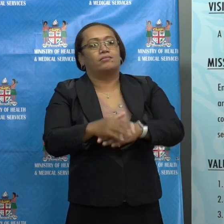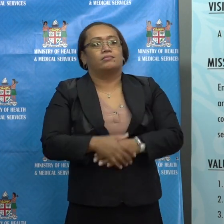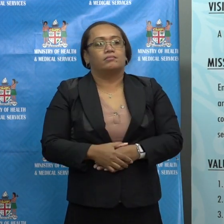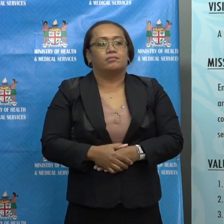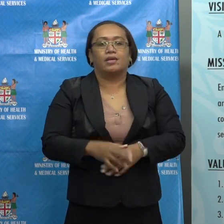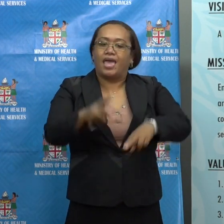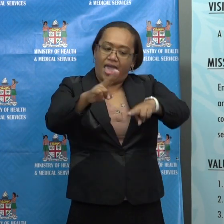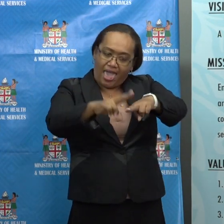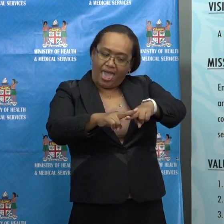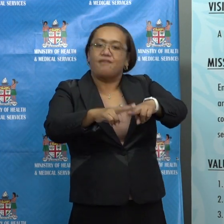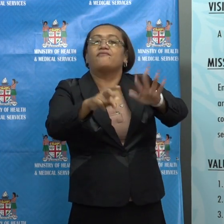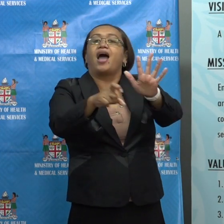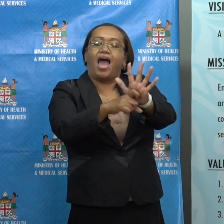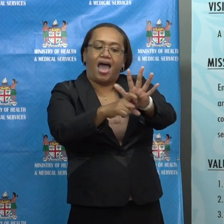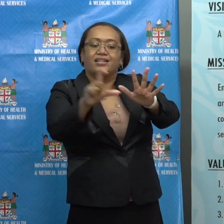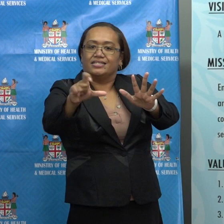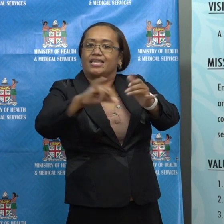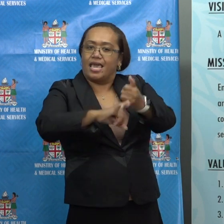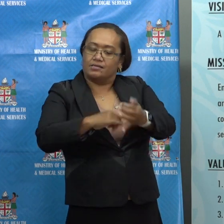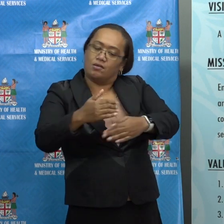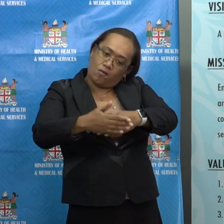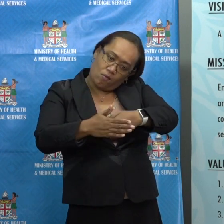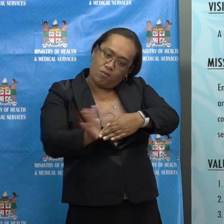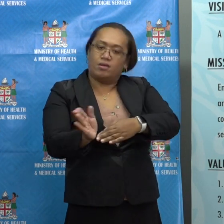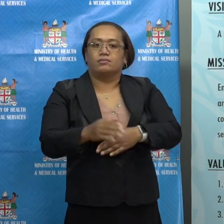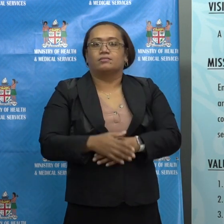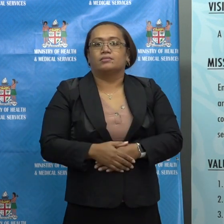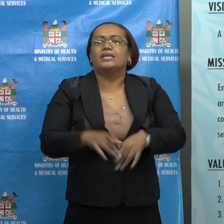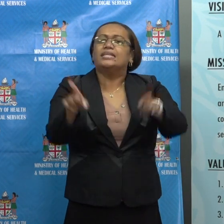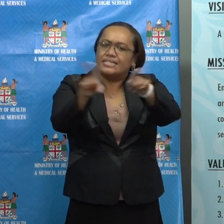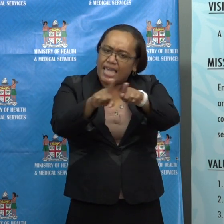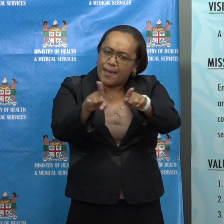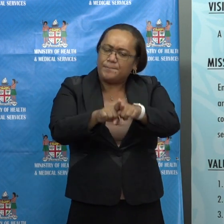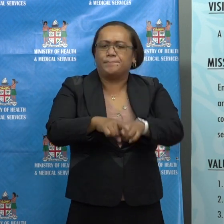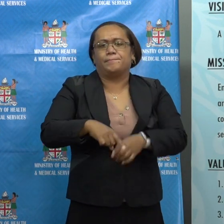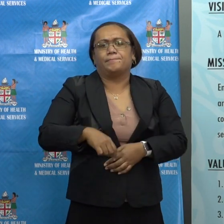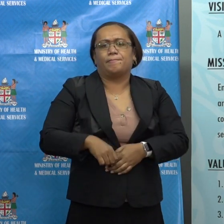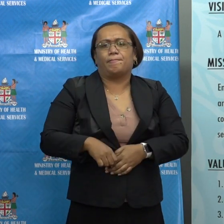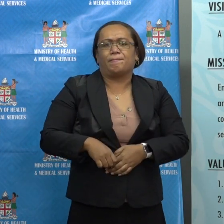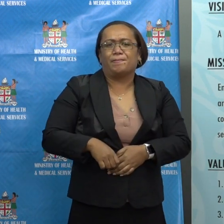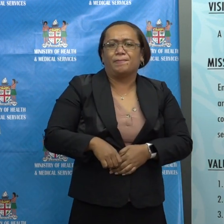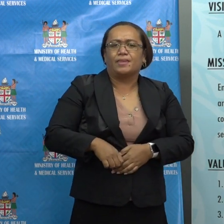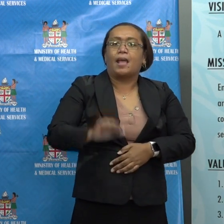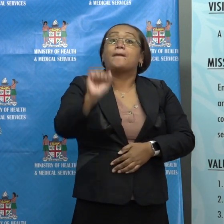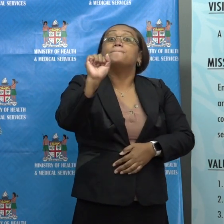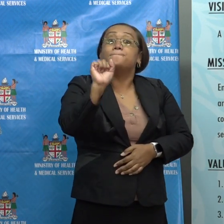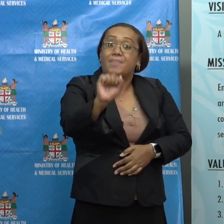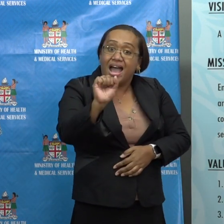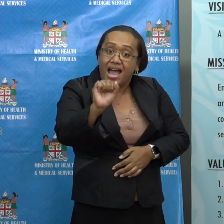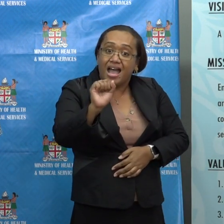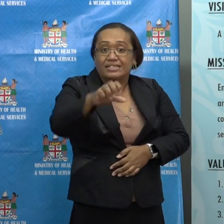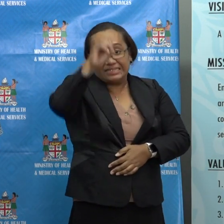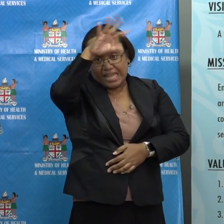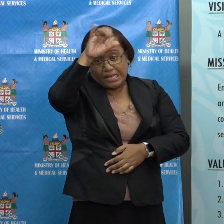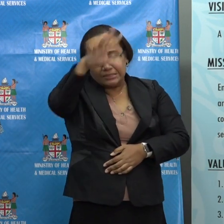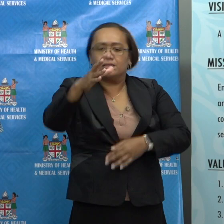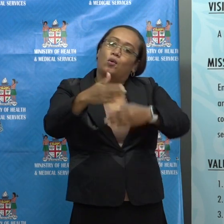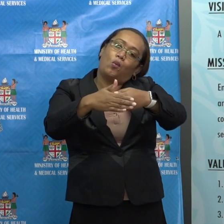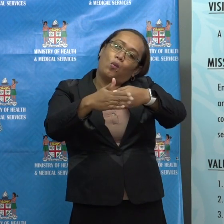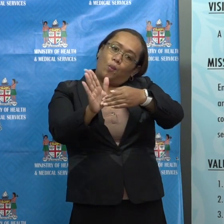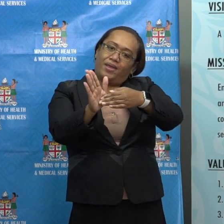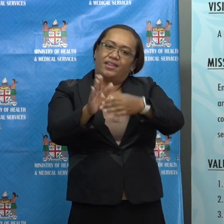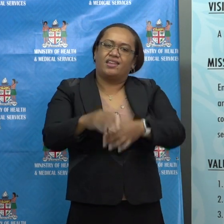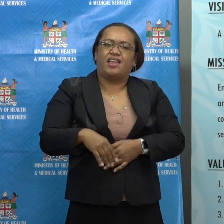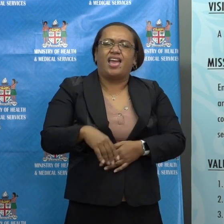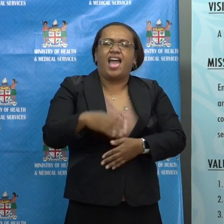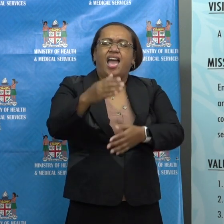Public transportation within the different zones will be available, but it has to be limited to 50% capacity.